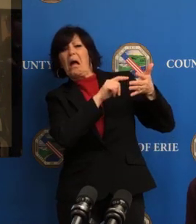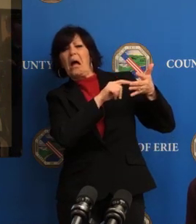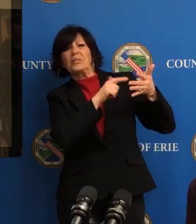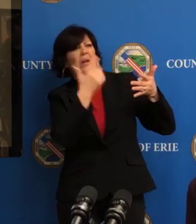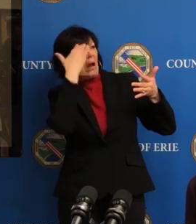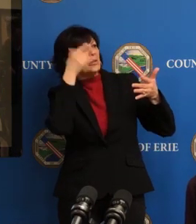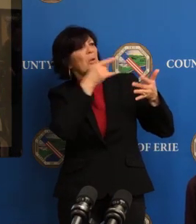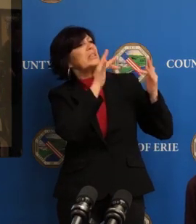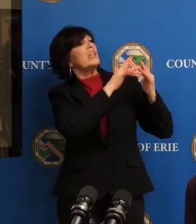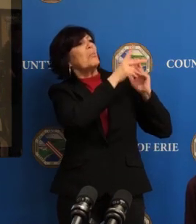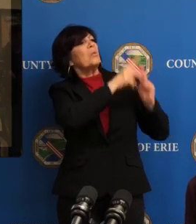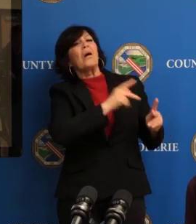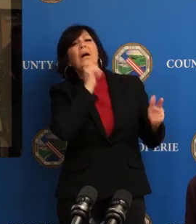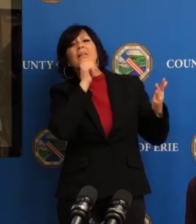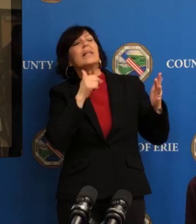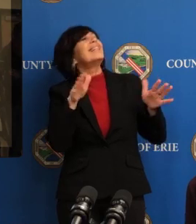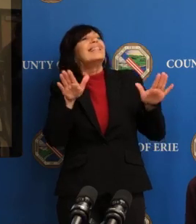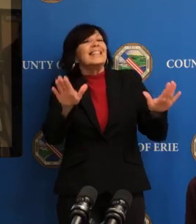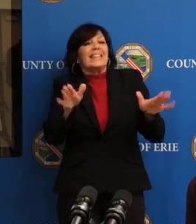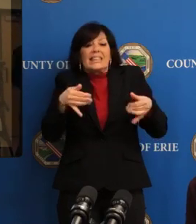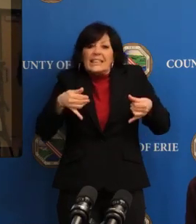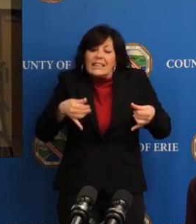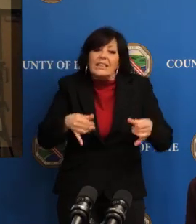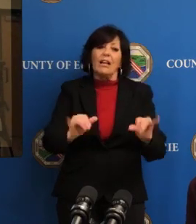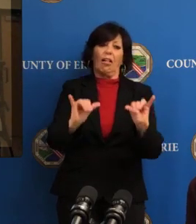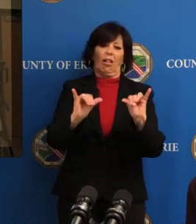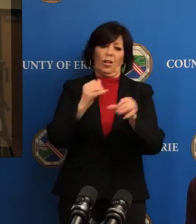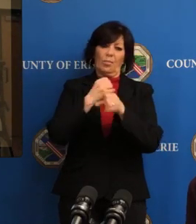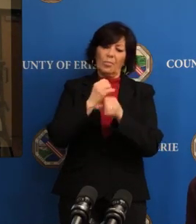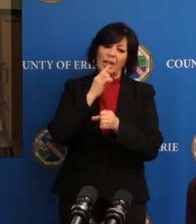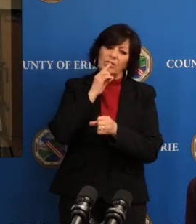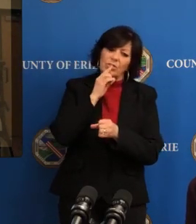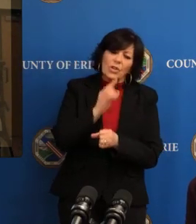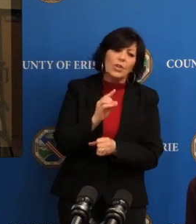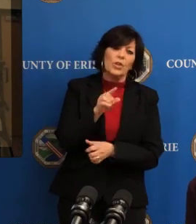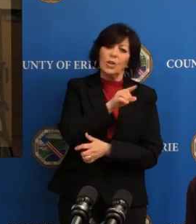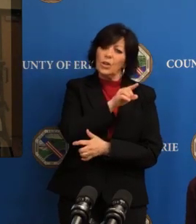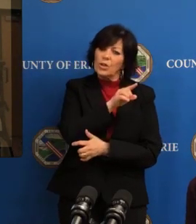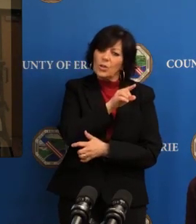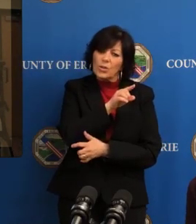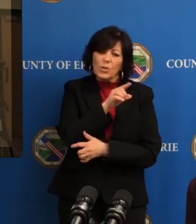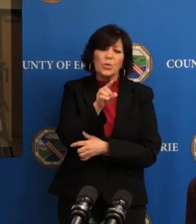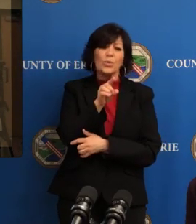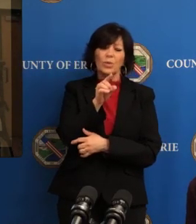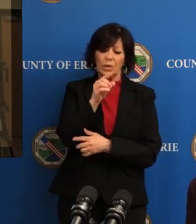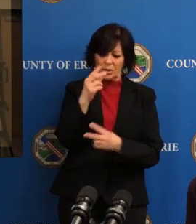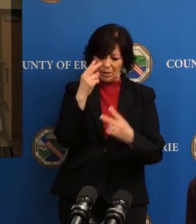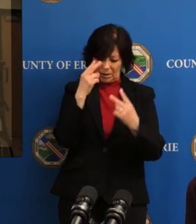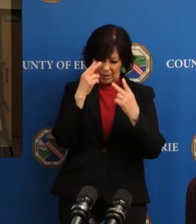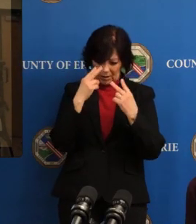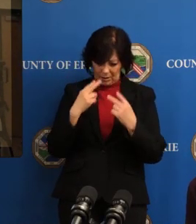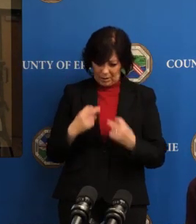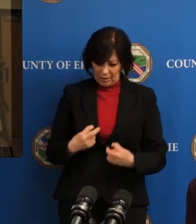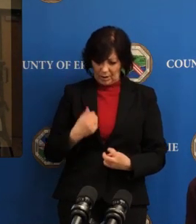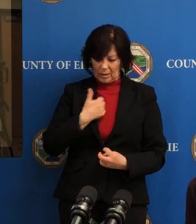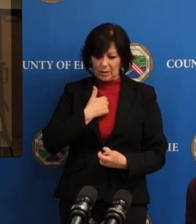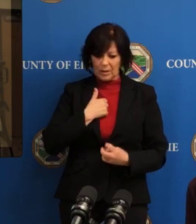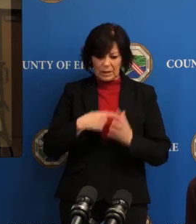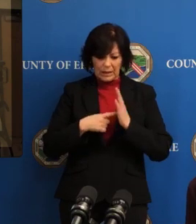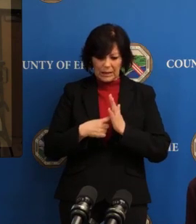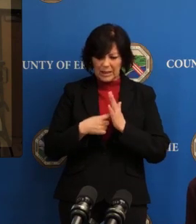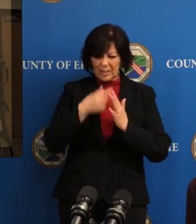known case, we still want people to be sure that they monitor themselves for the symptoms